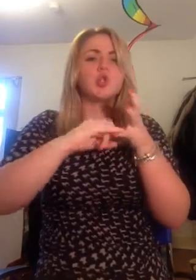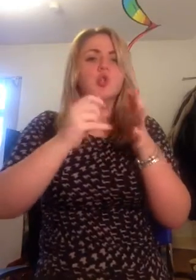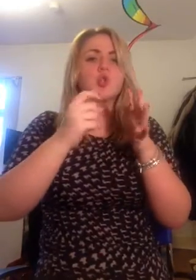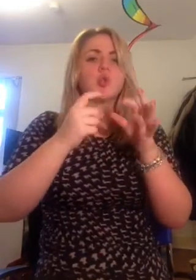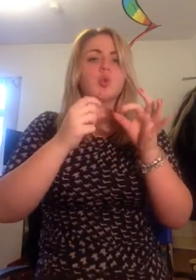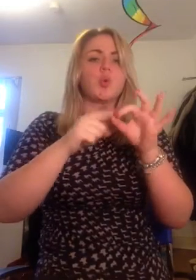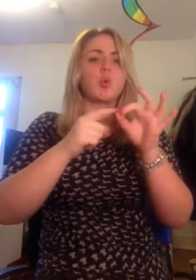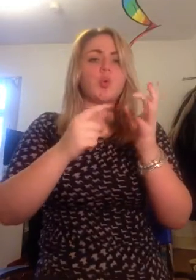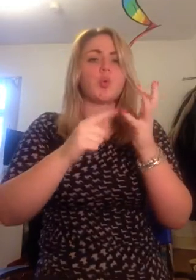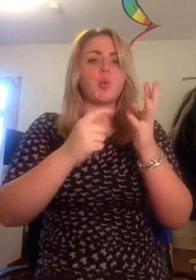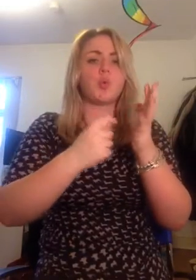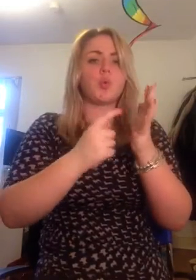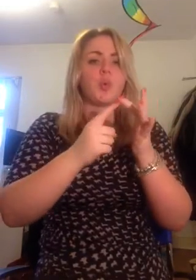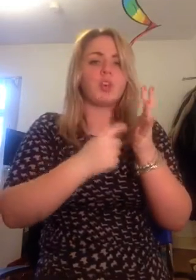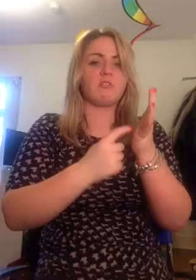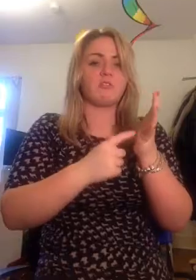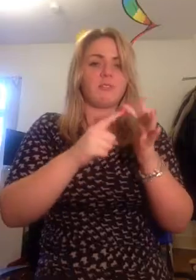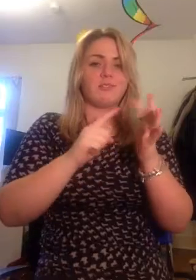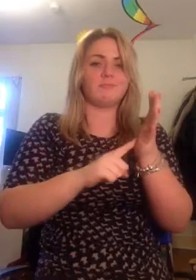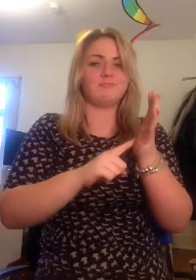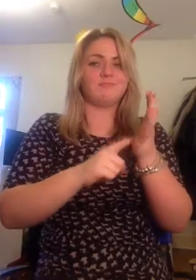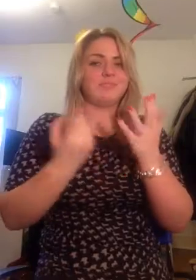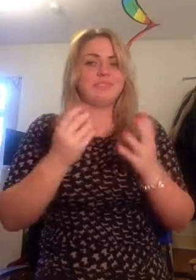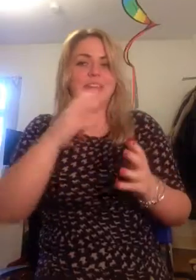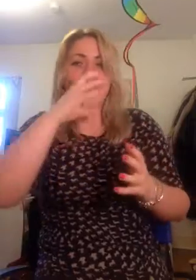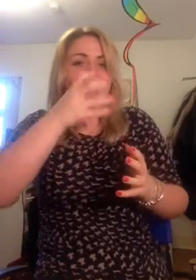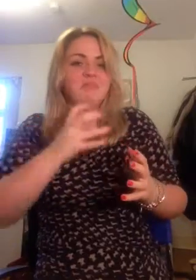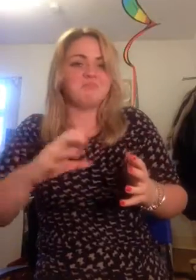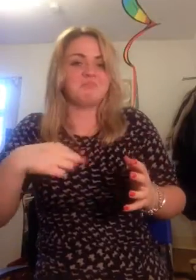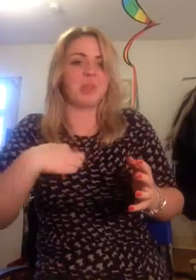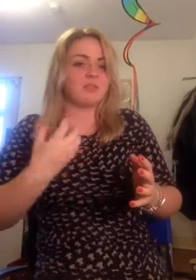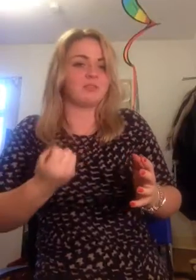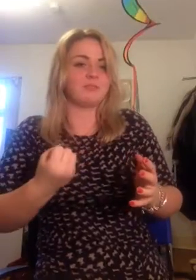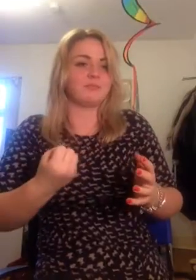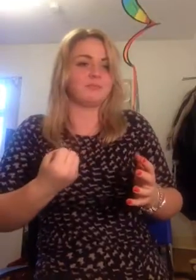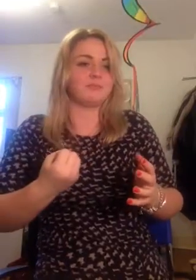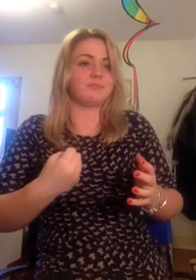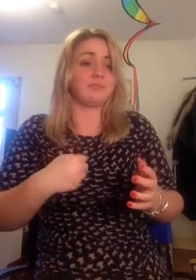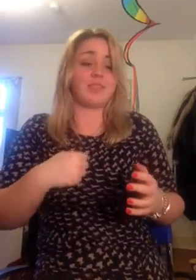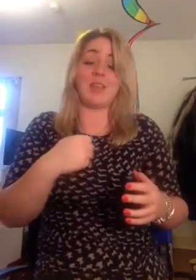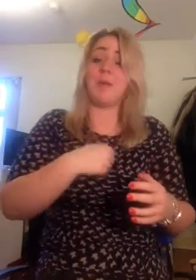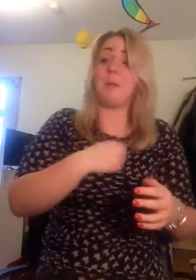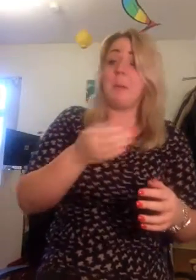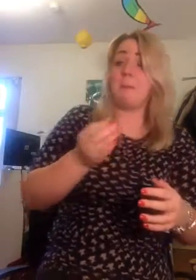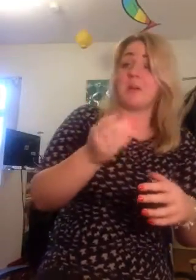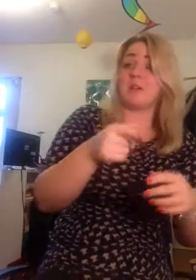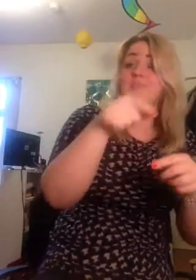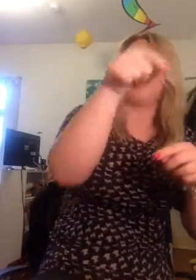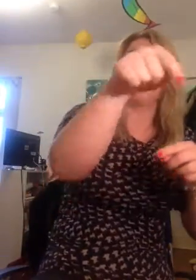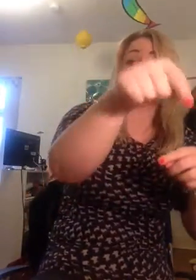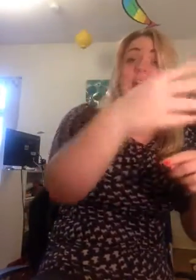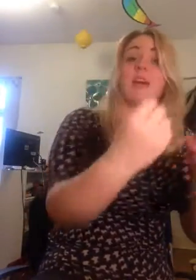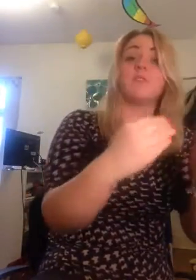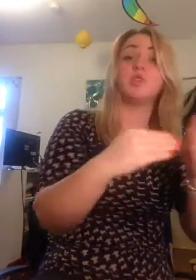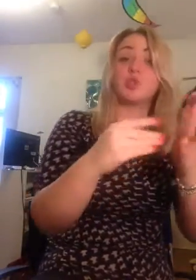garden. I'm just kidding. Anyway, we better go out and enjoy the weather, I suppose. Indeed, we must.